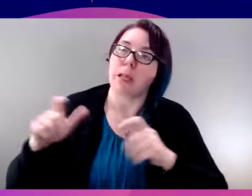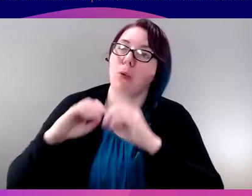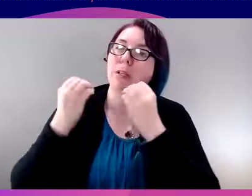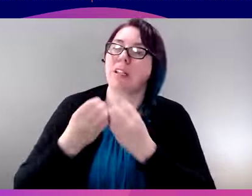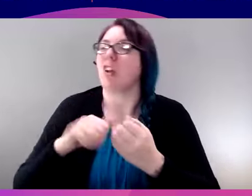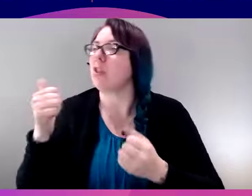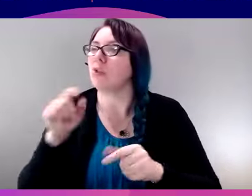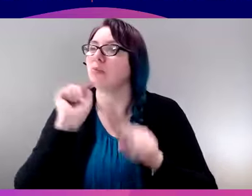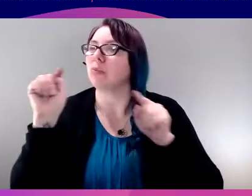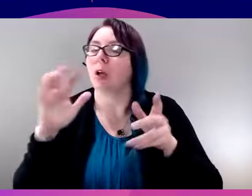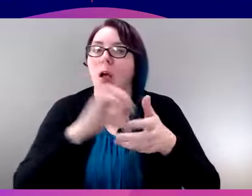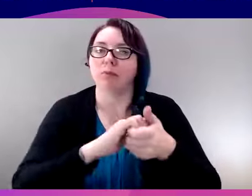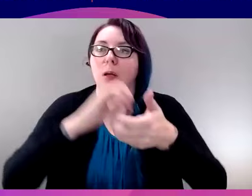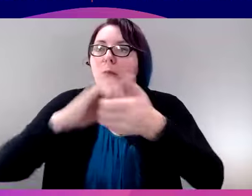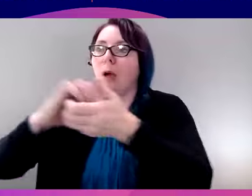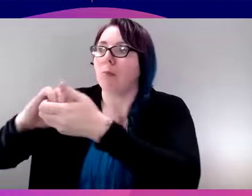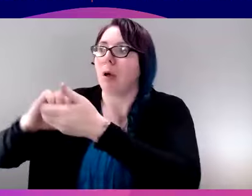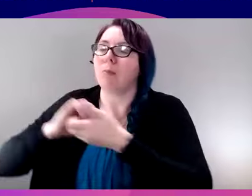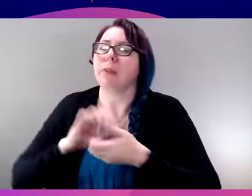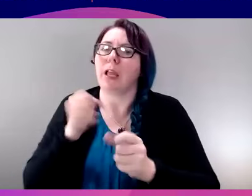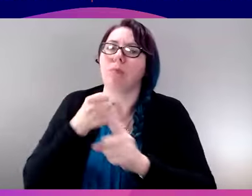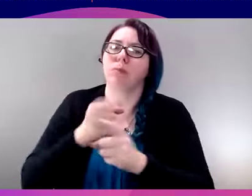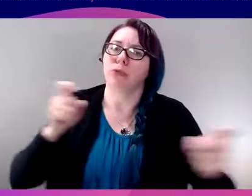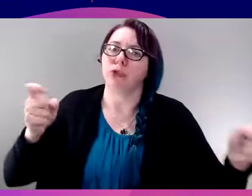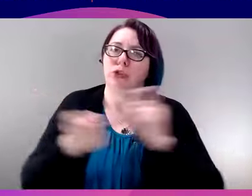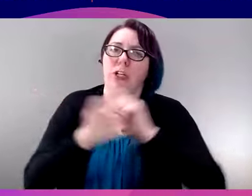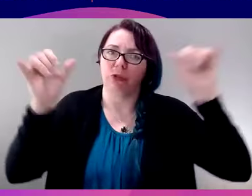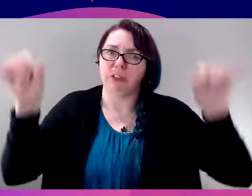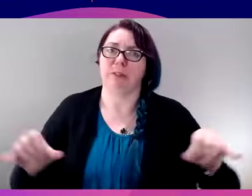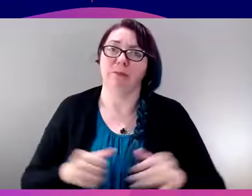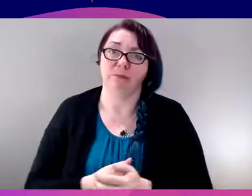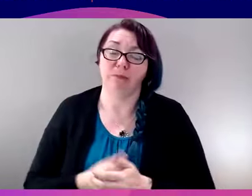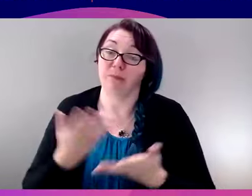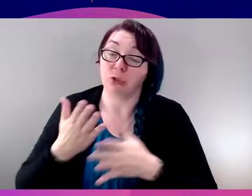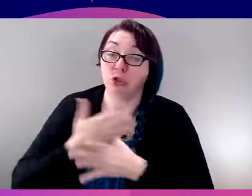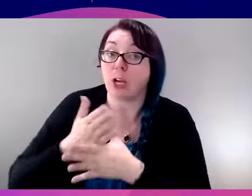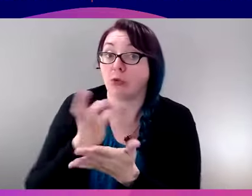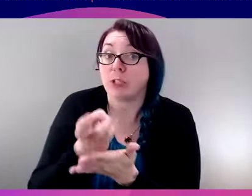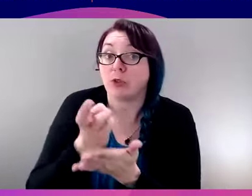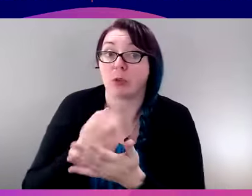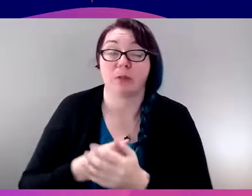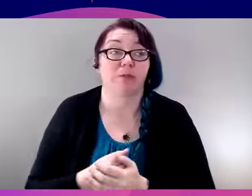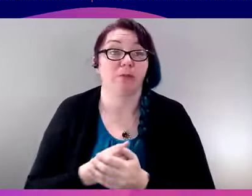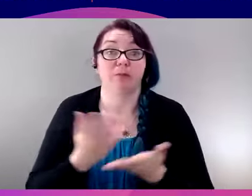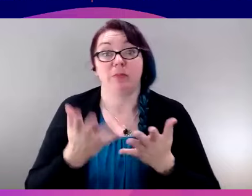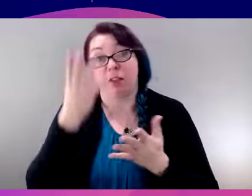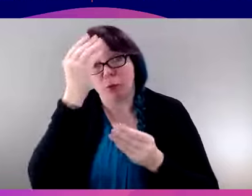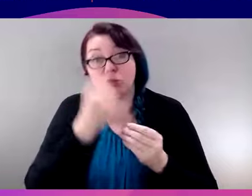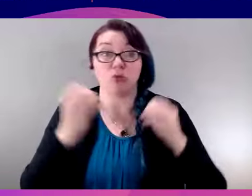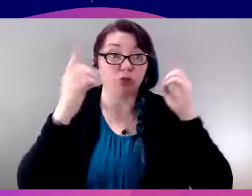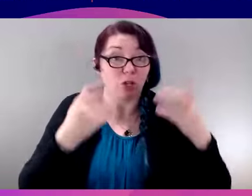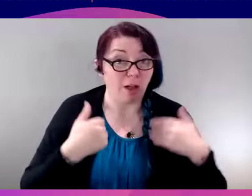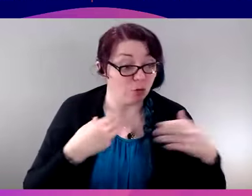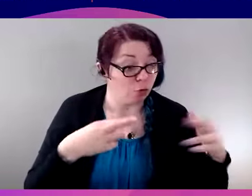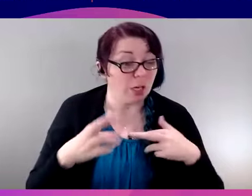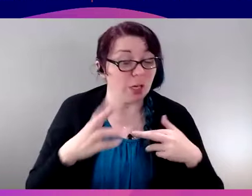animals. Small ways to begin to collaborate may include sharing resources and education with other organizations, including those